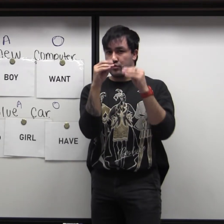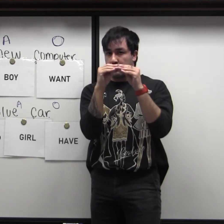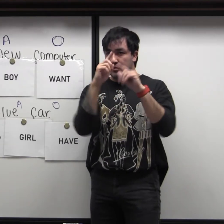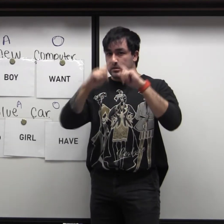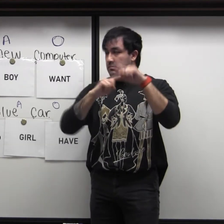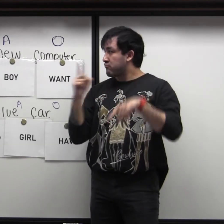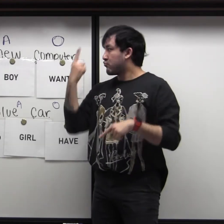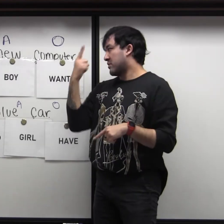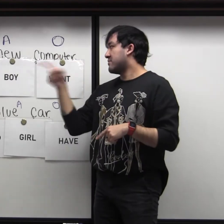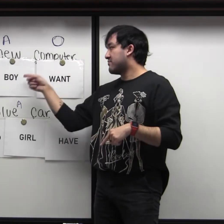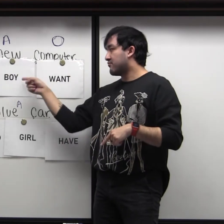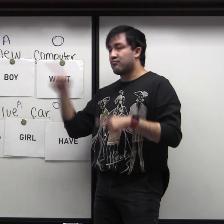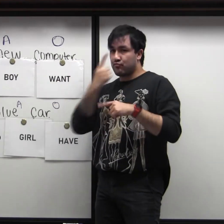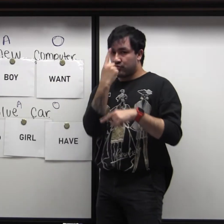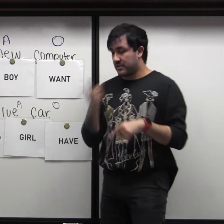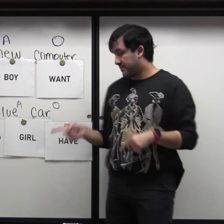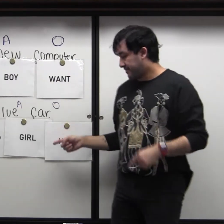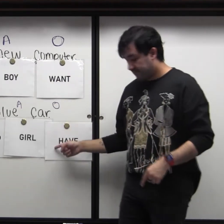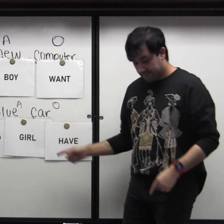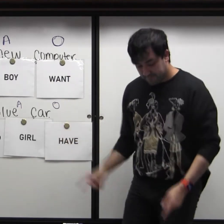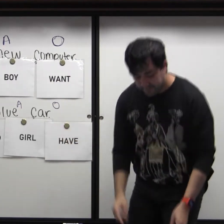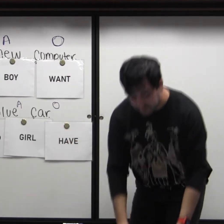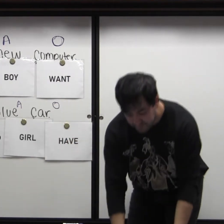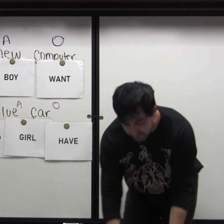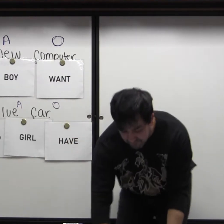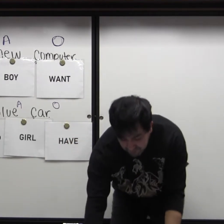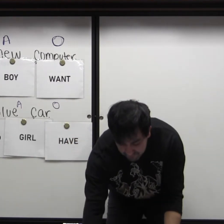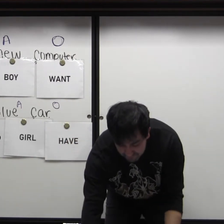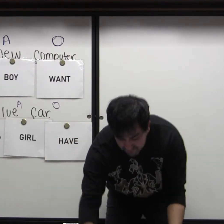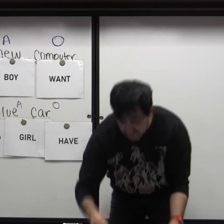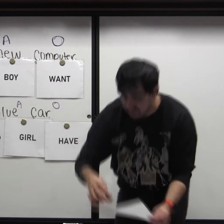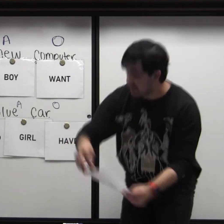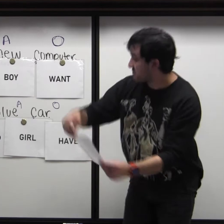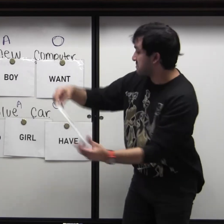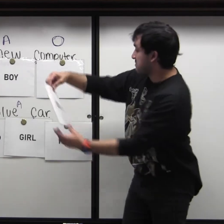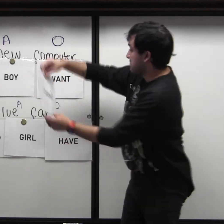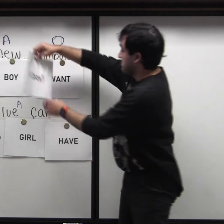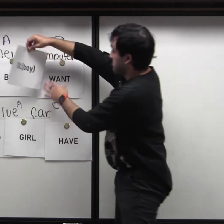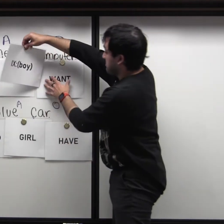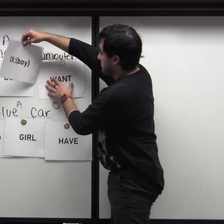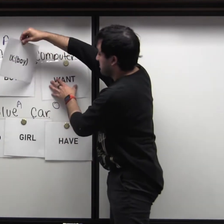add two more signs. Well, one sign for here and one sign for there, I mean. Right, we could add